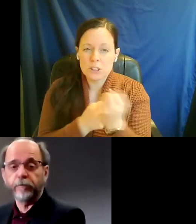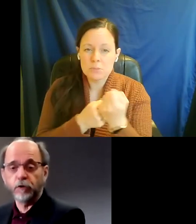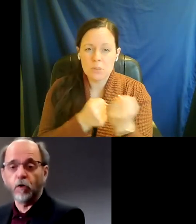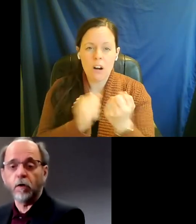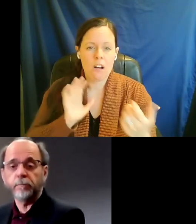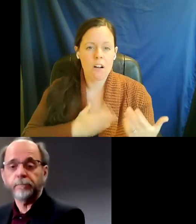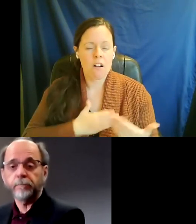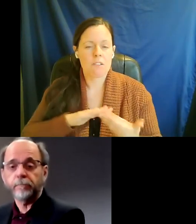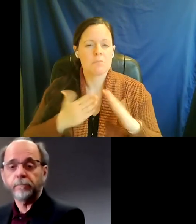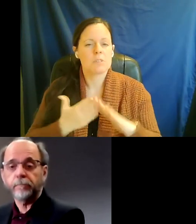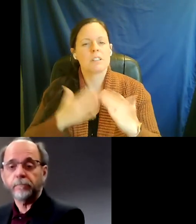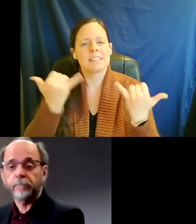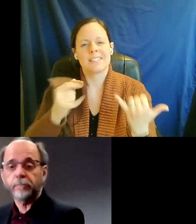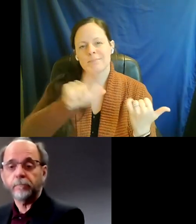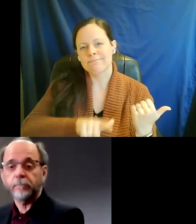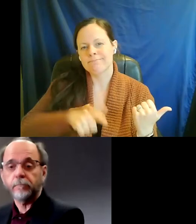hear from Joel.